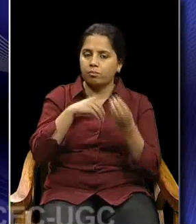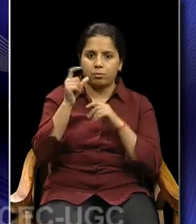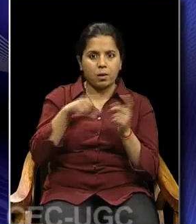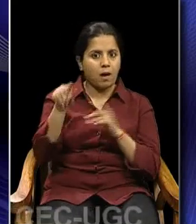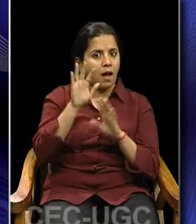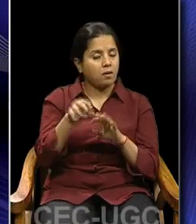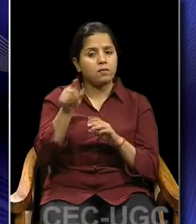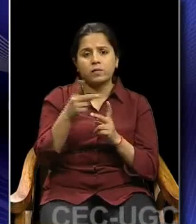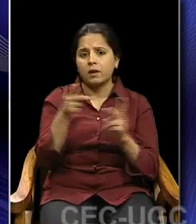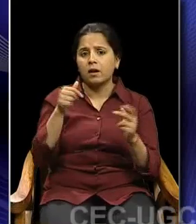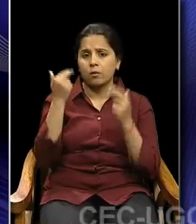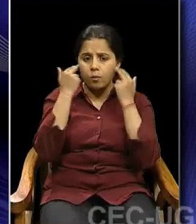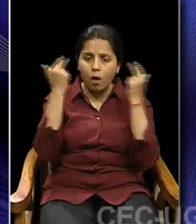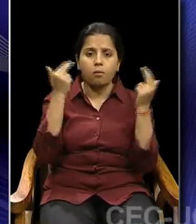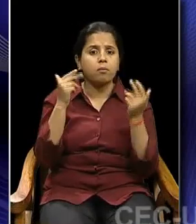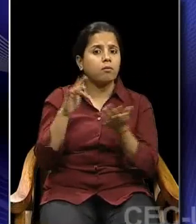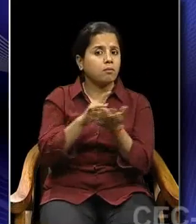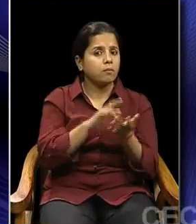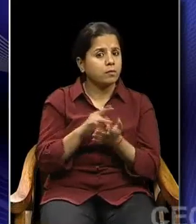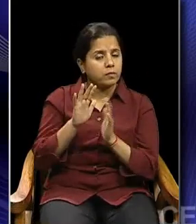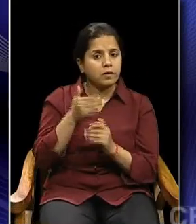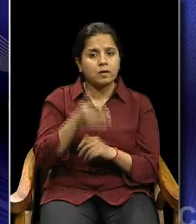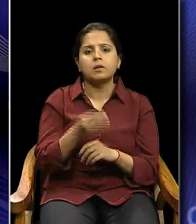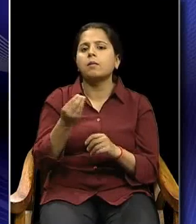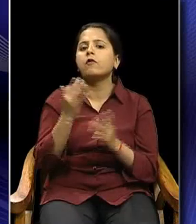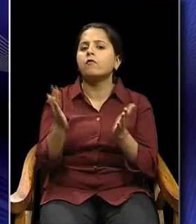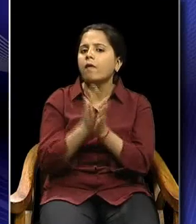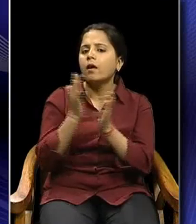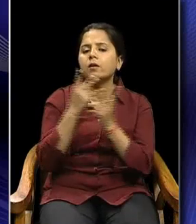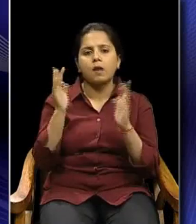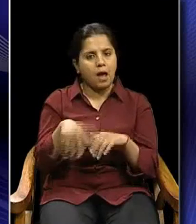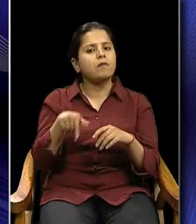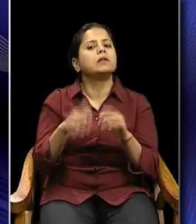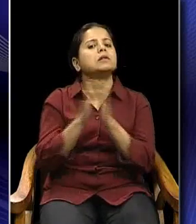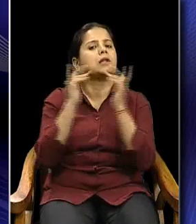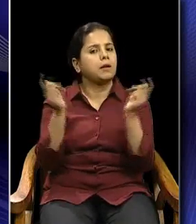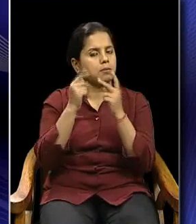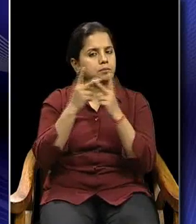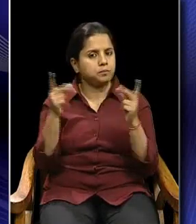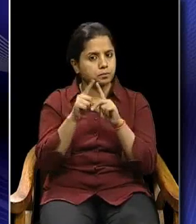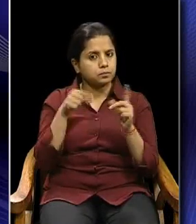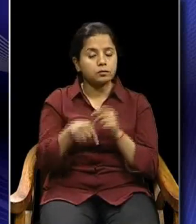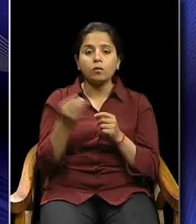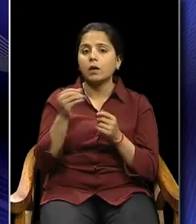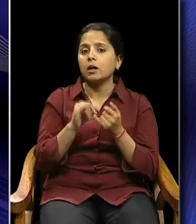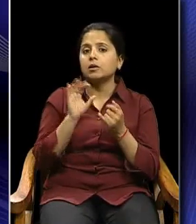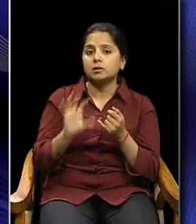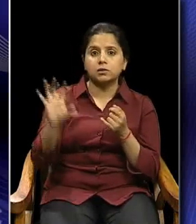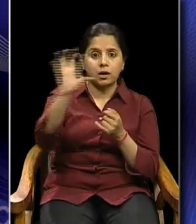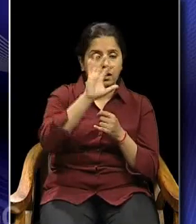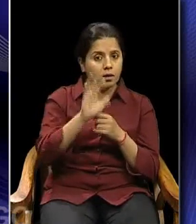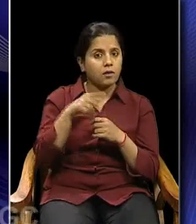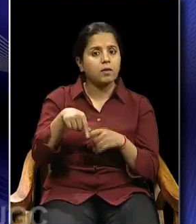the various popular centers this kind of festival is being celebrated. And the states which are engaged in